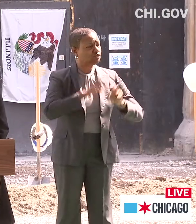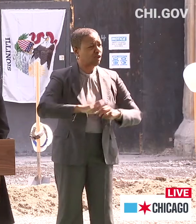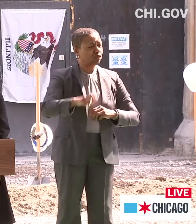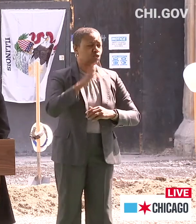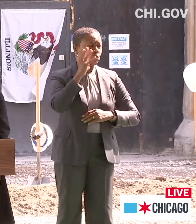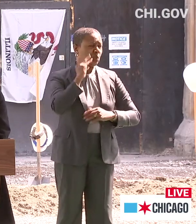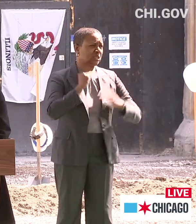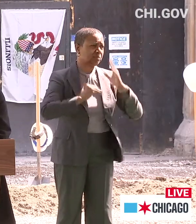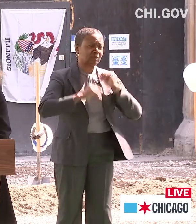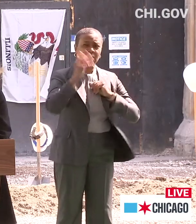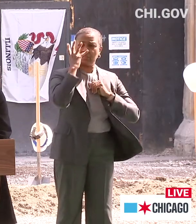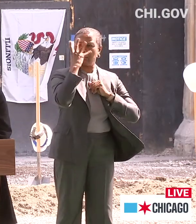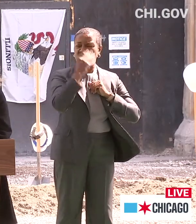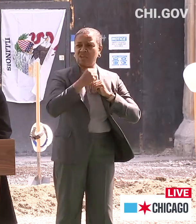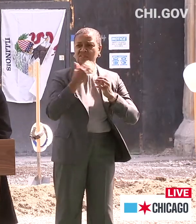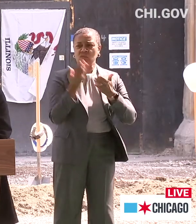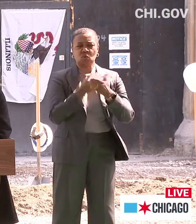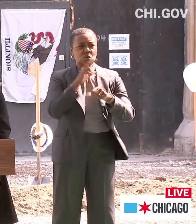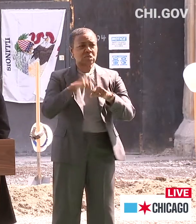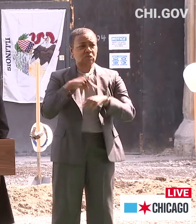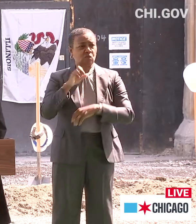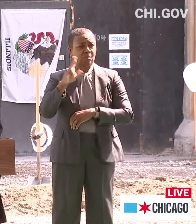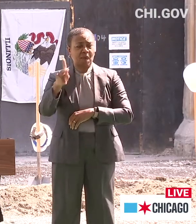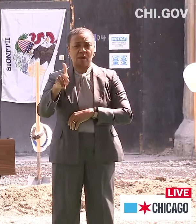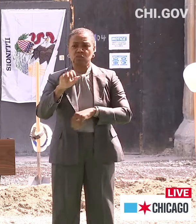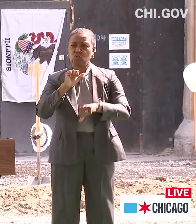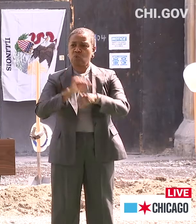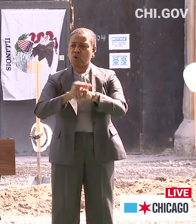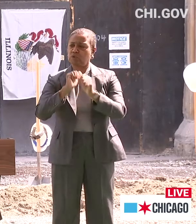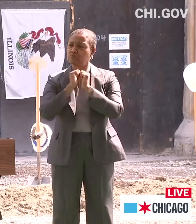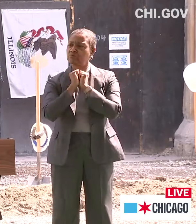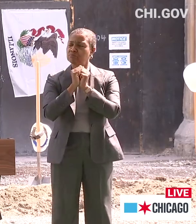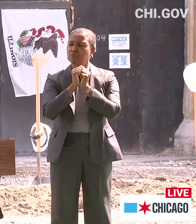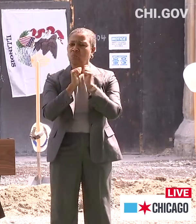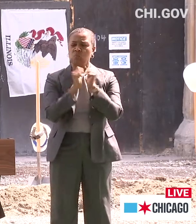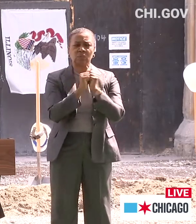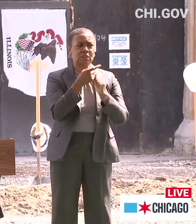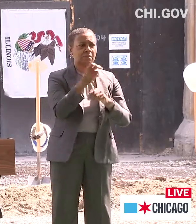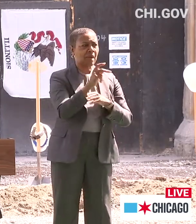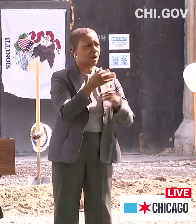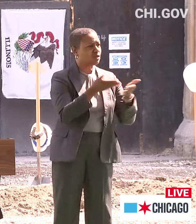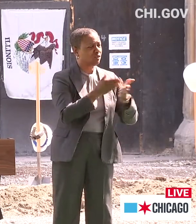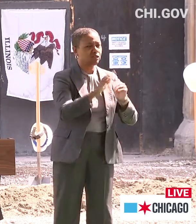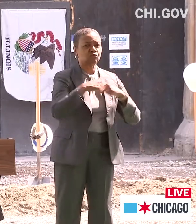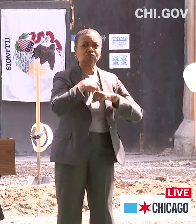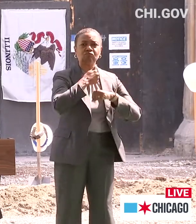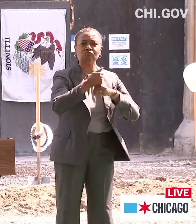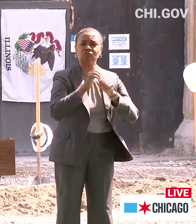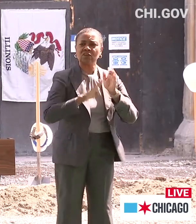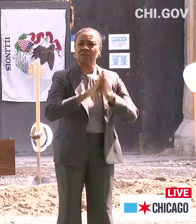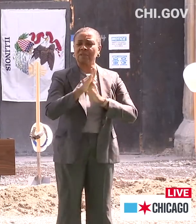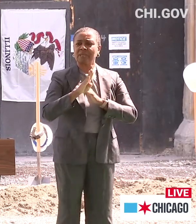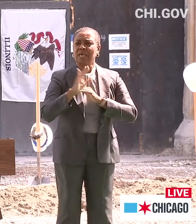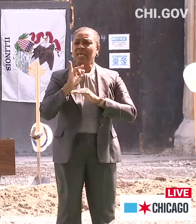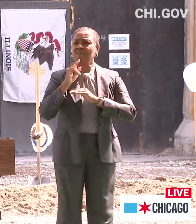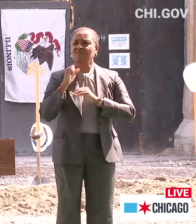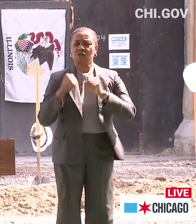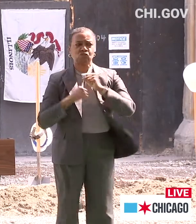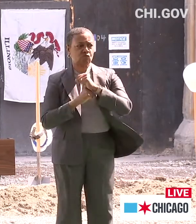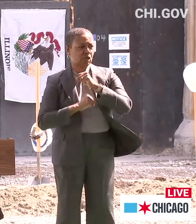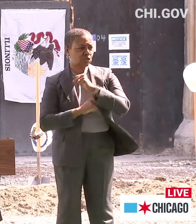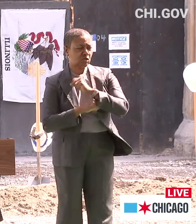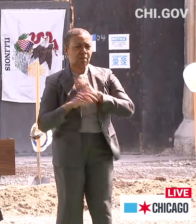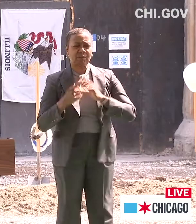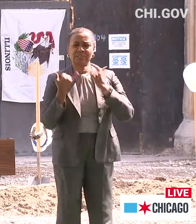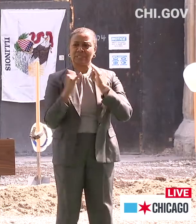the wonderment of the new national parks, working hand in hand with the Park Service to develop the infrastructure that park visitors still